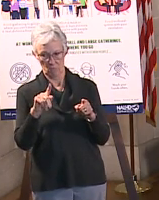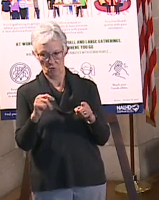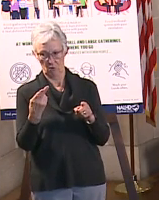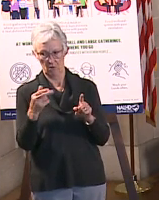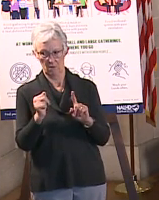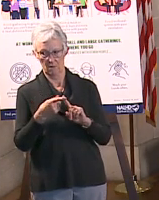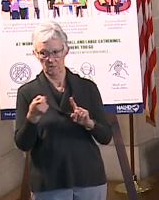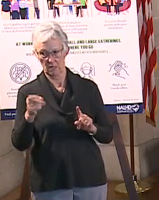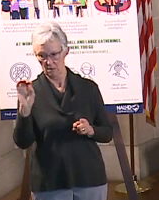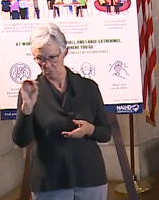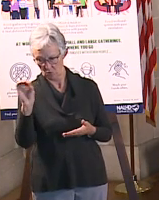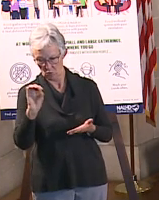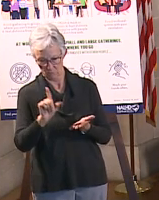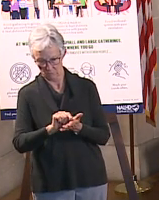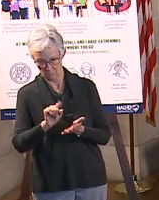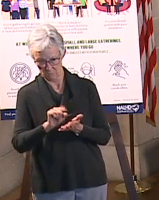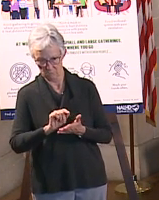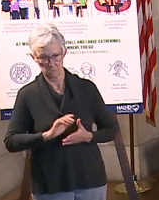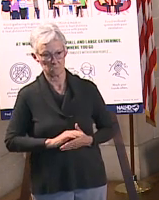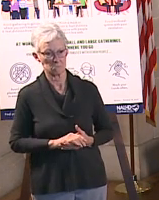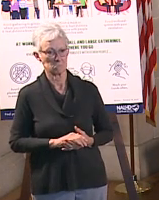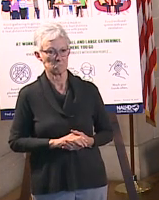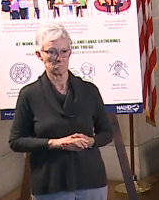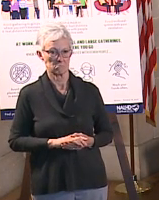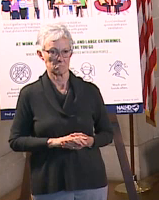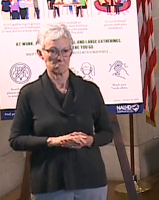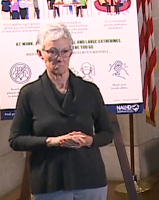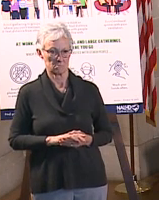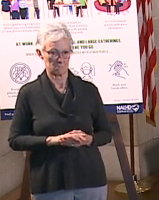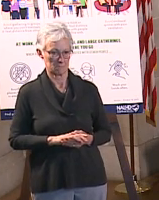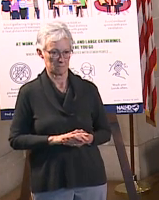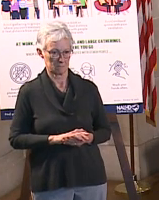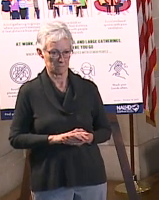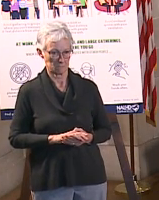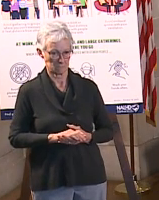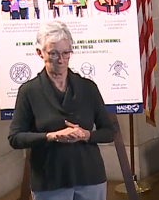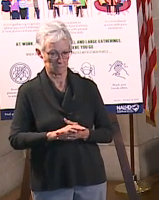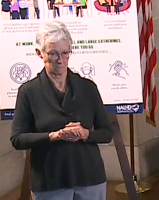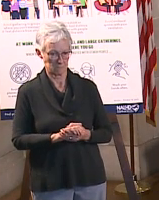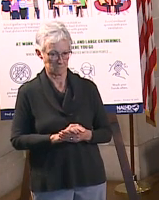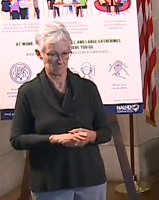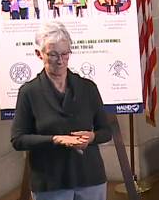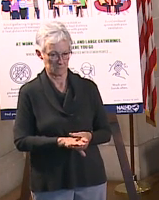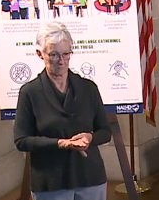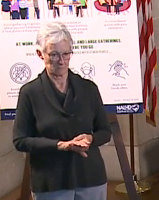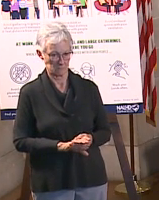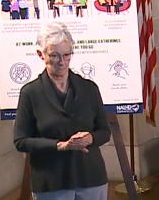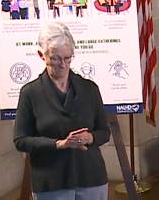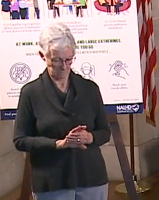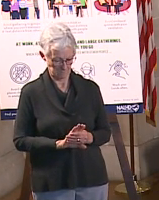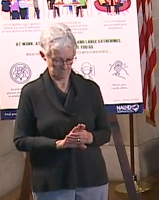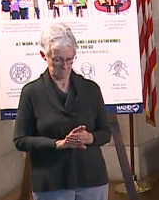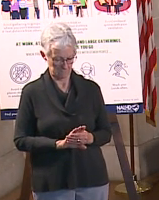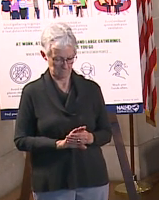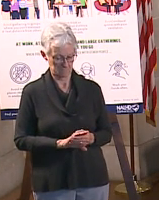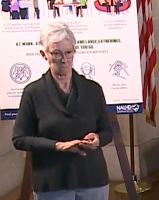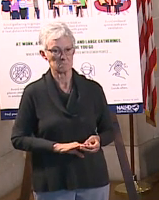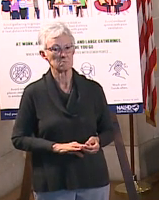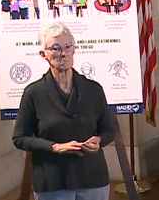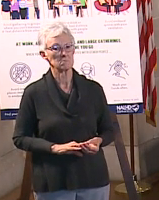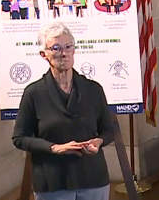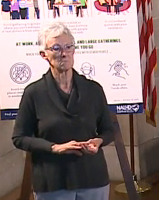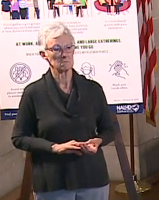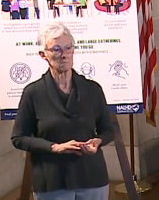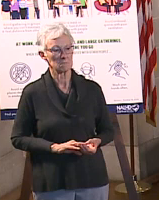How much of a concern is it that already the second week of the Pfizer vaccine is not going